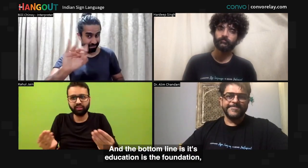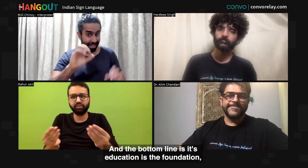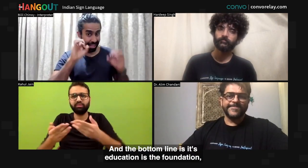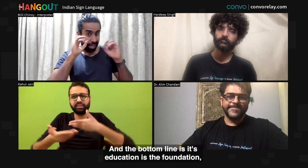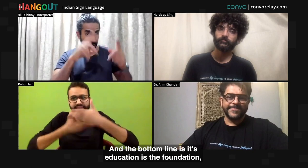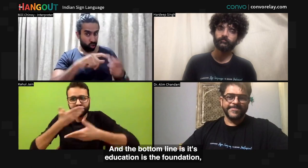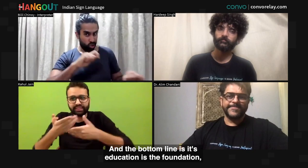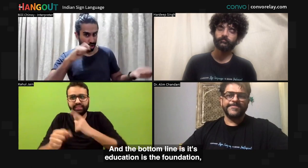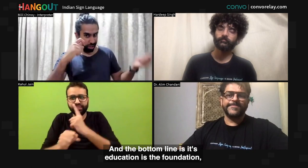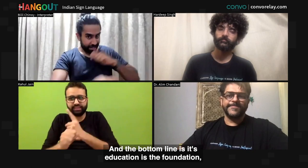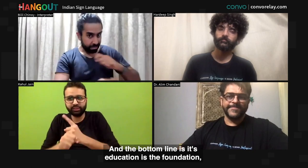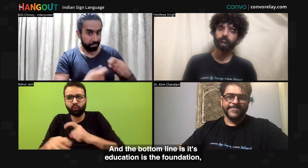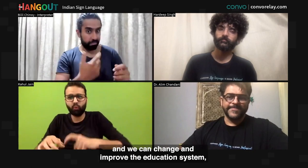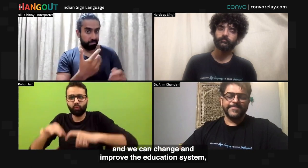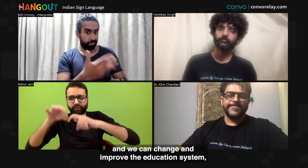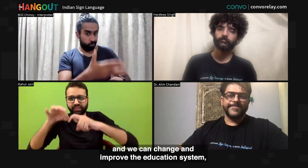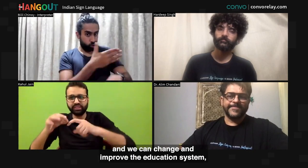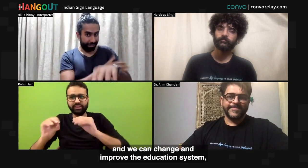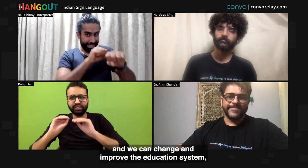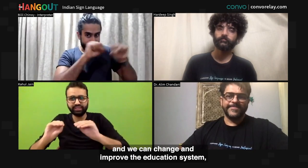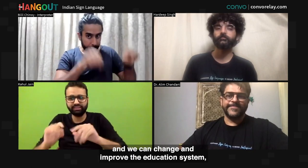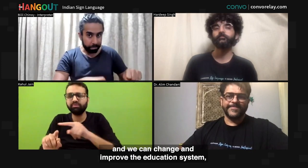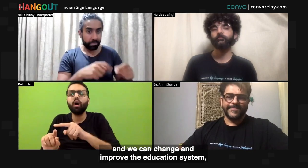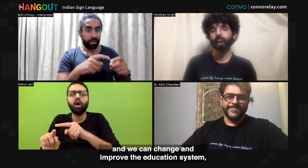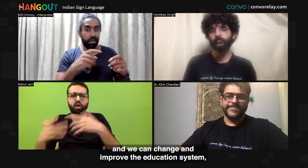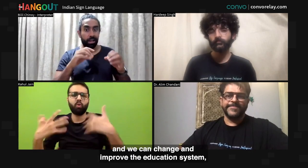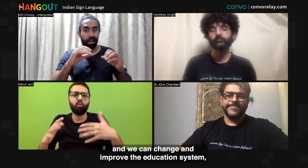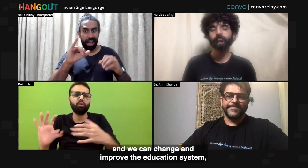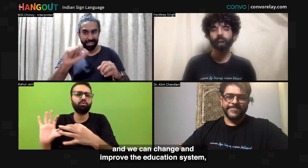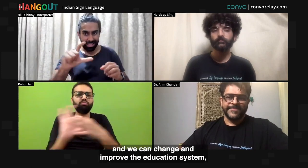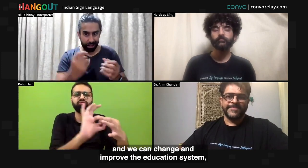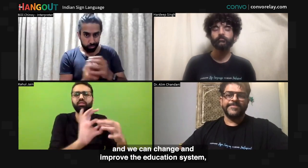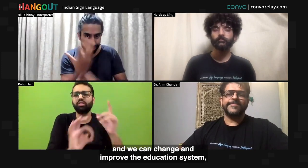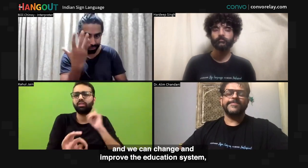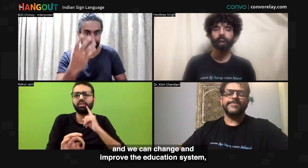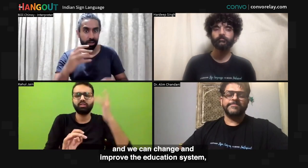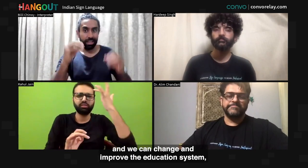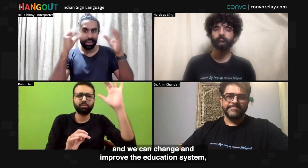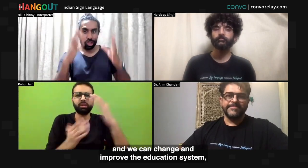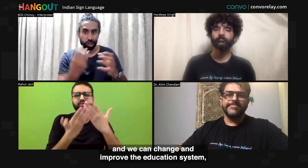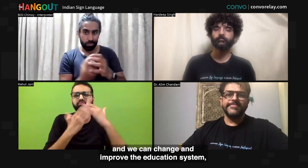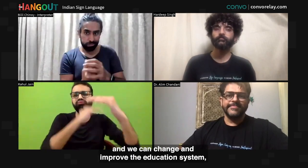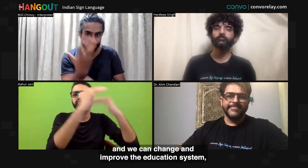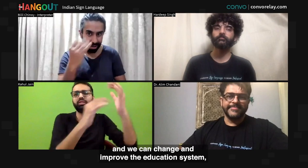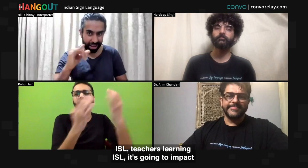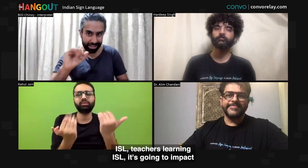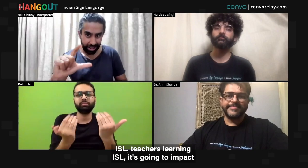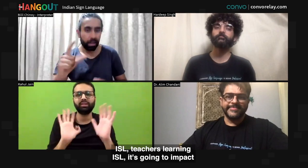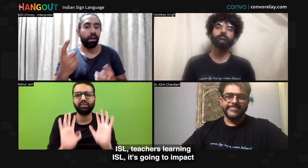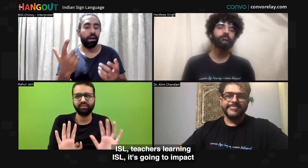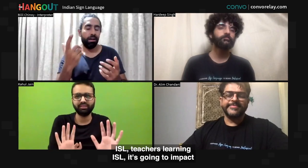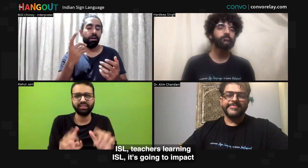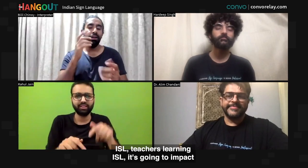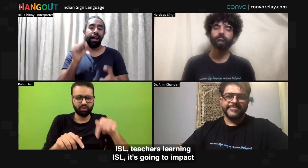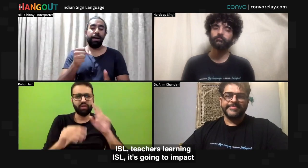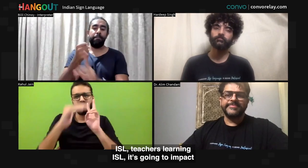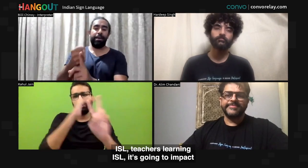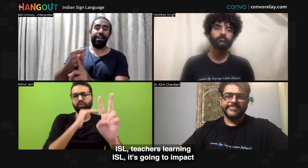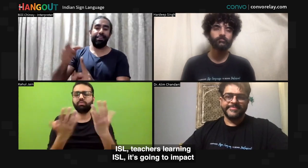is the foundation. And we change the, uh, improve and change and improve the education system, um, ISL teachers learning ISL,